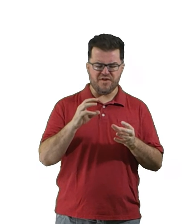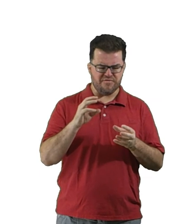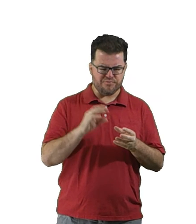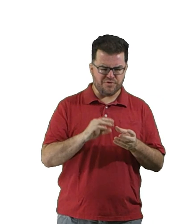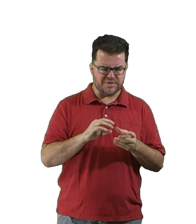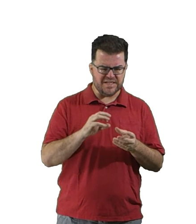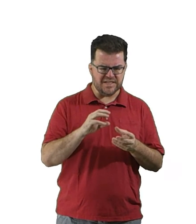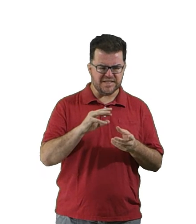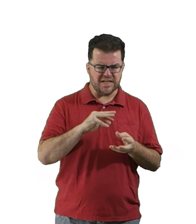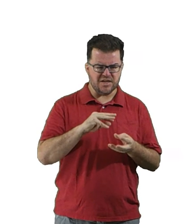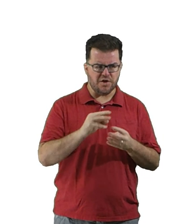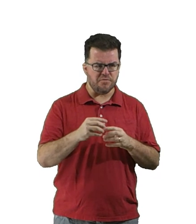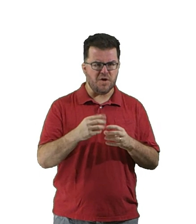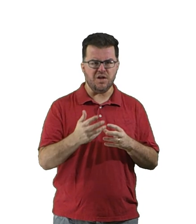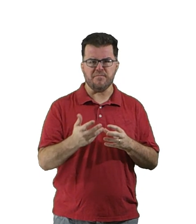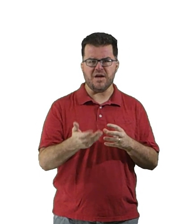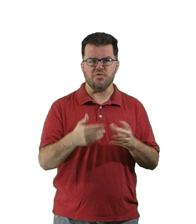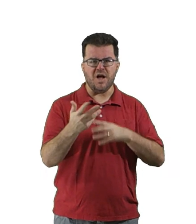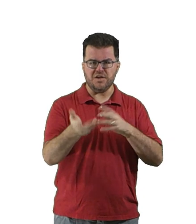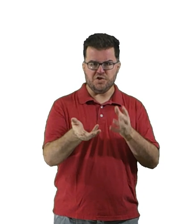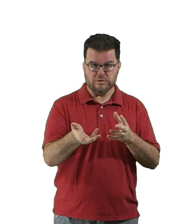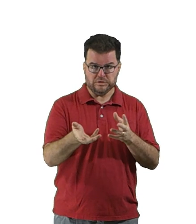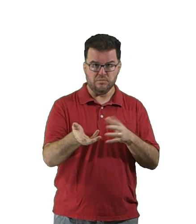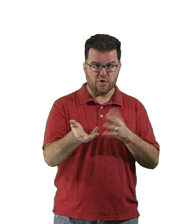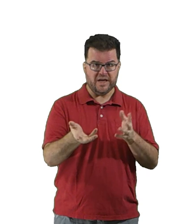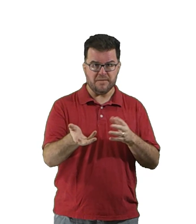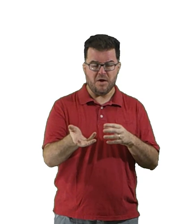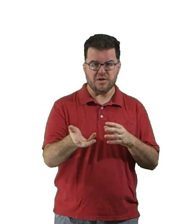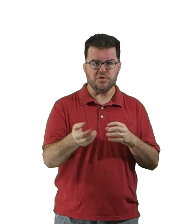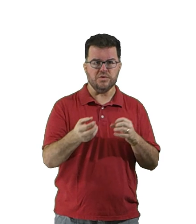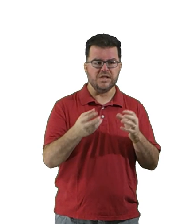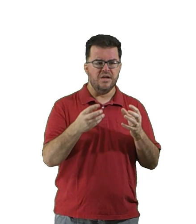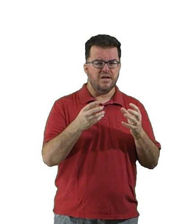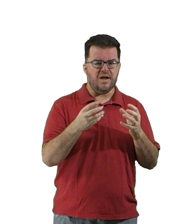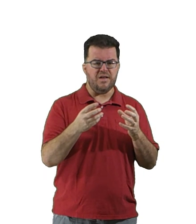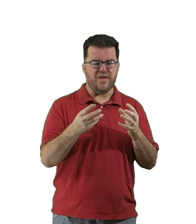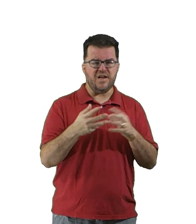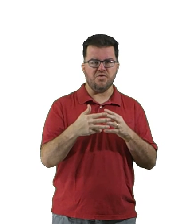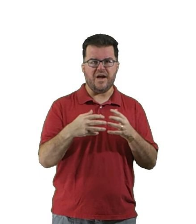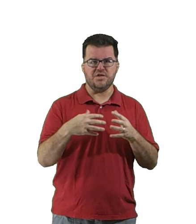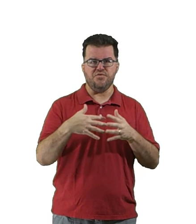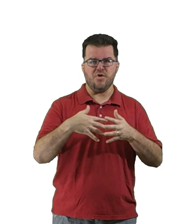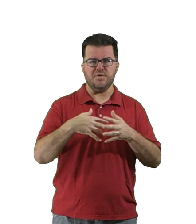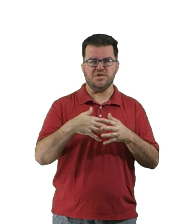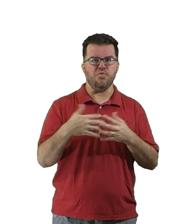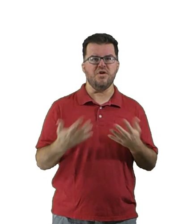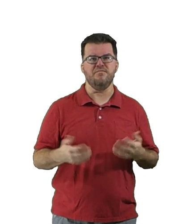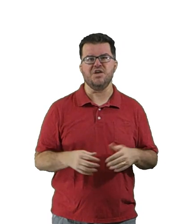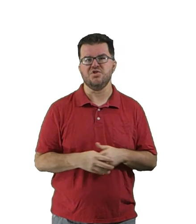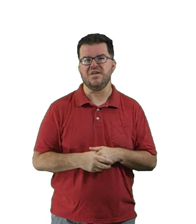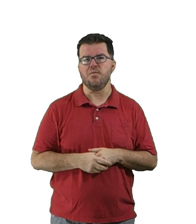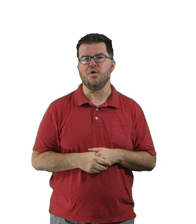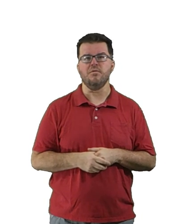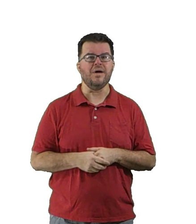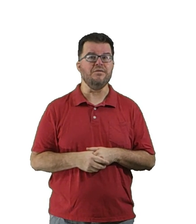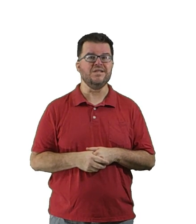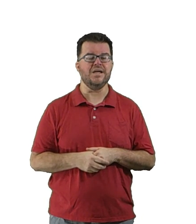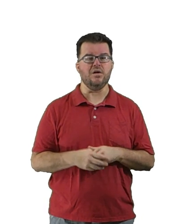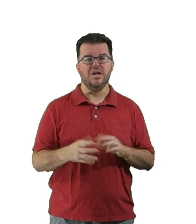of proteins and other macromolecules, organic molecules, that interact to form a supportive mesh network around the cell.